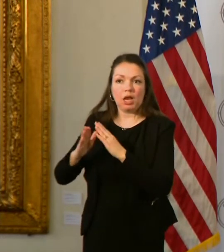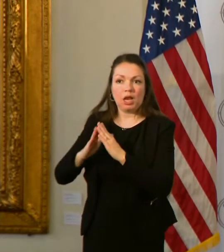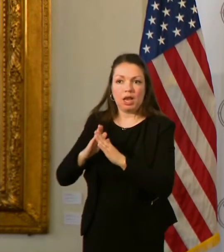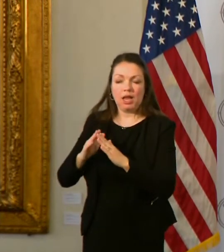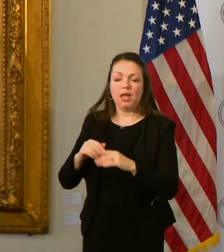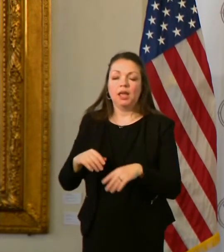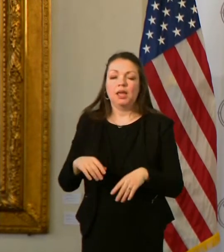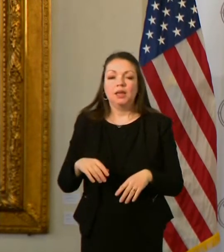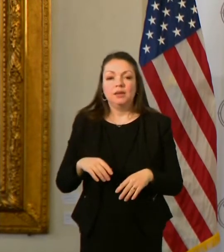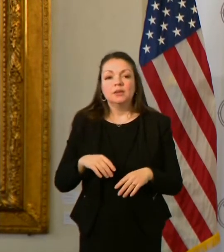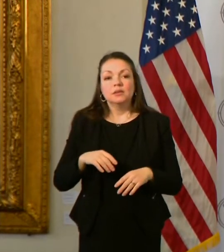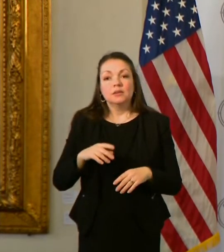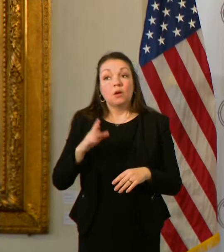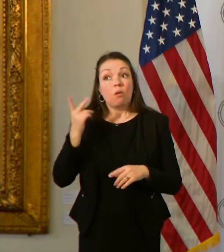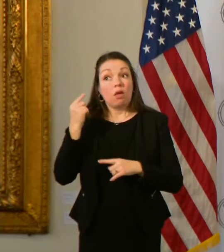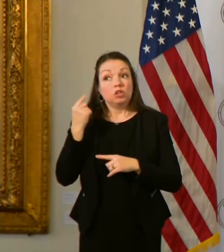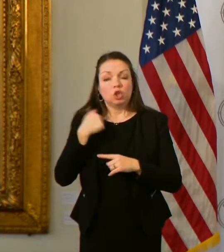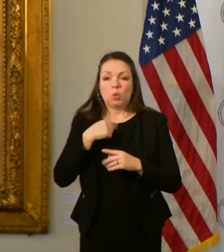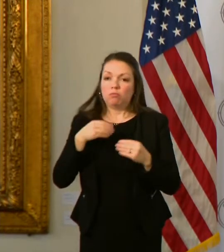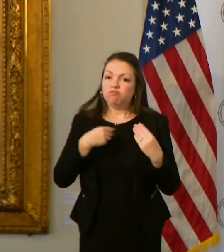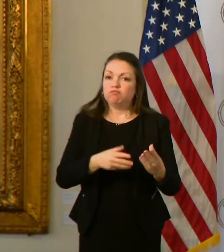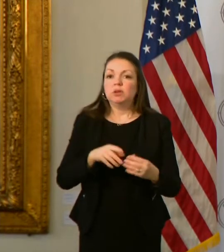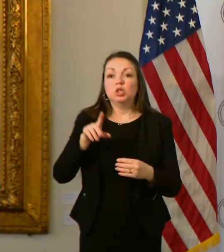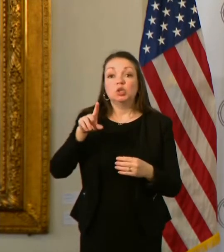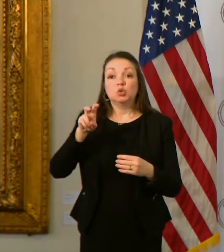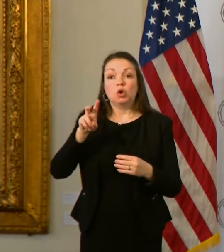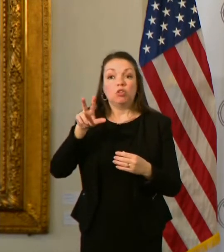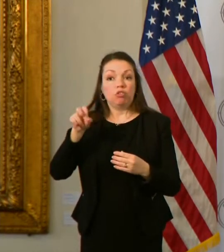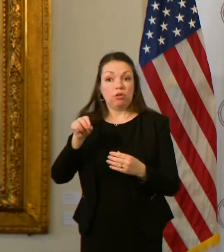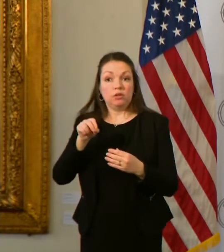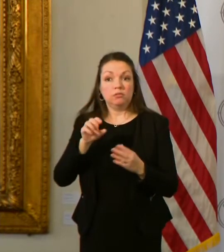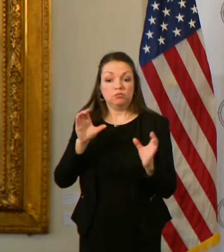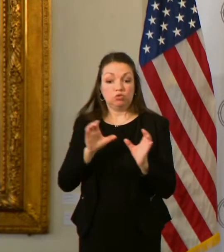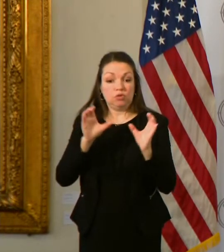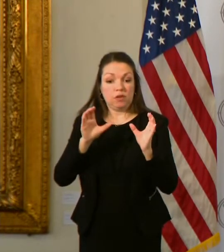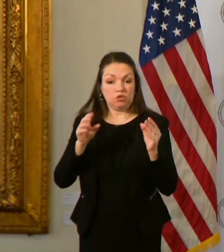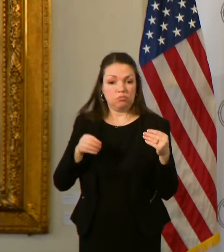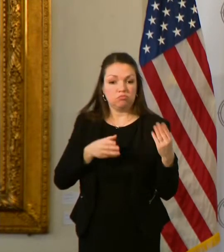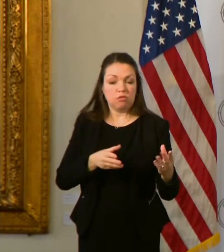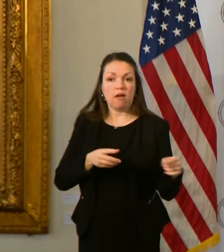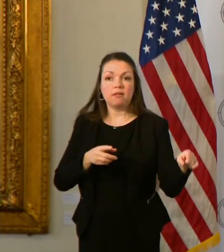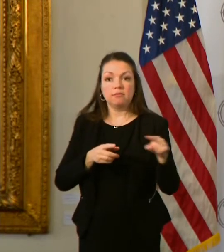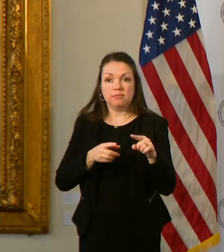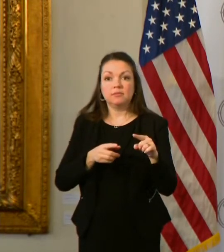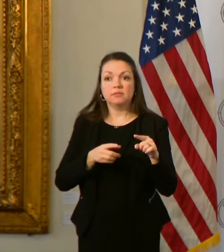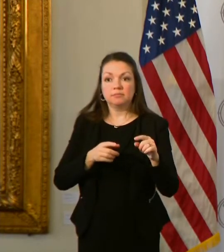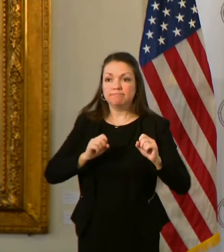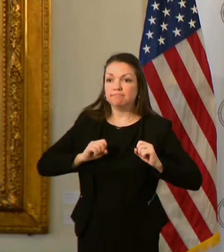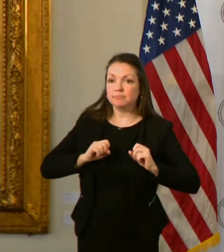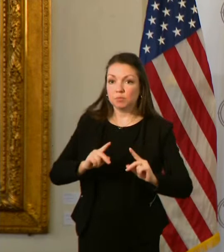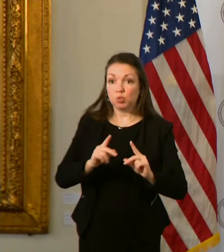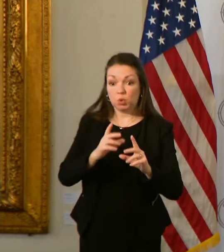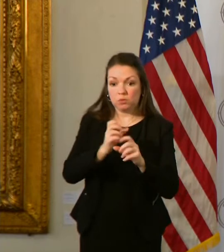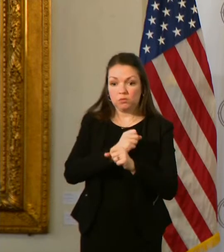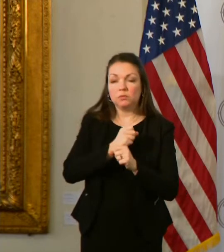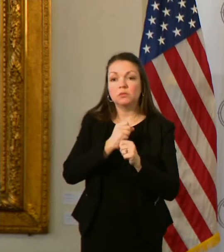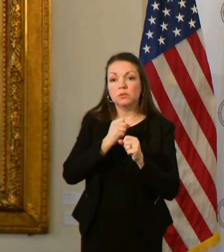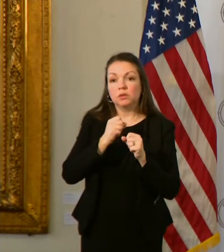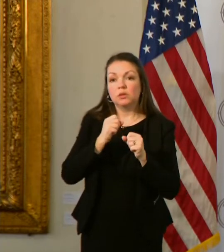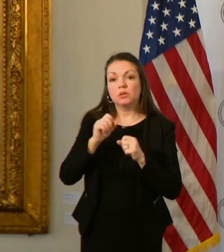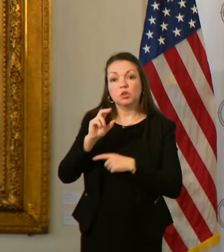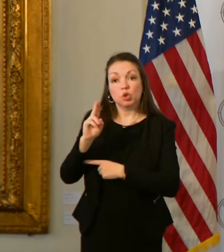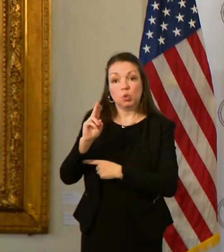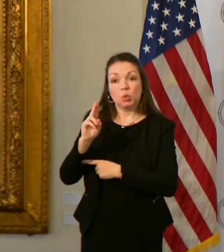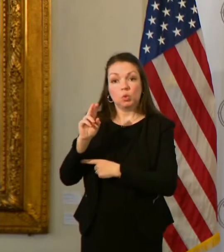issued 230 certifications, providing recipients with the opportunities to receive or pursue a